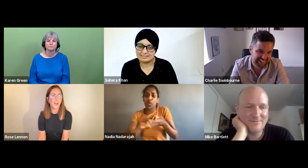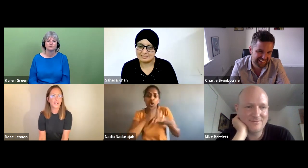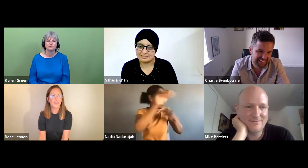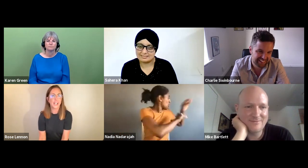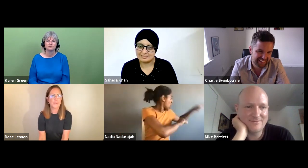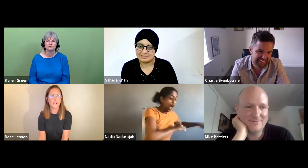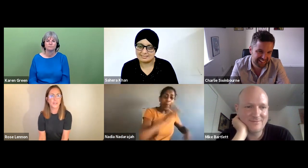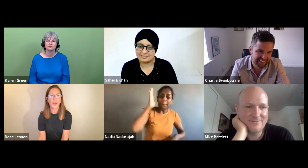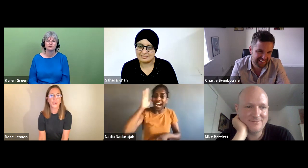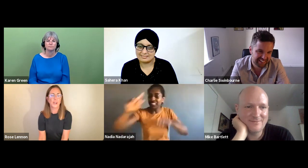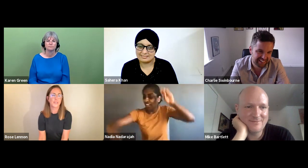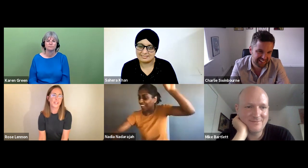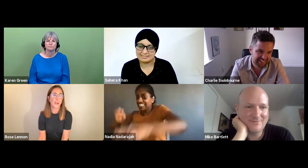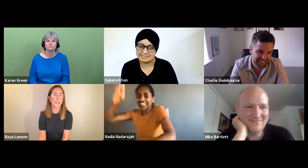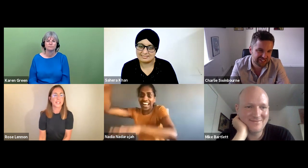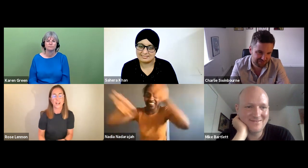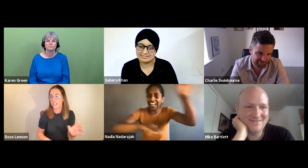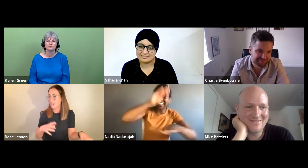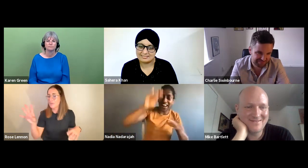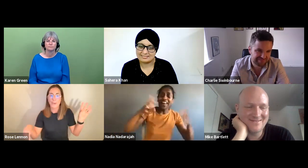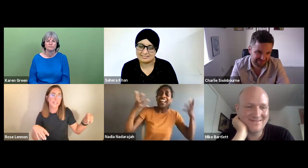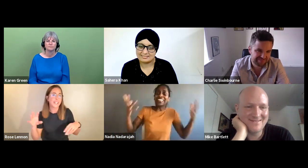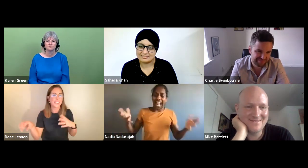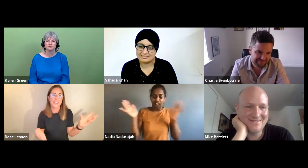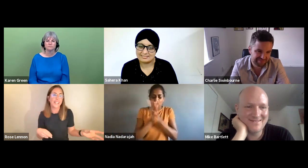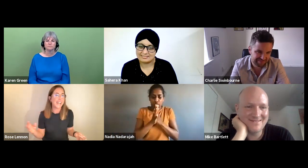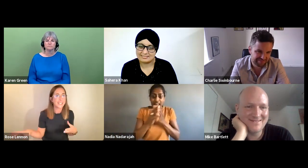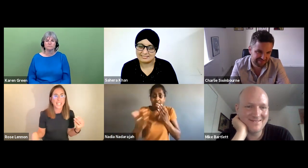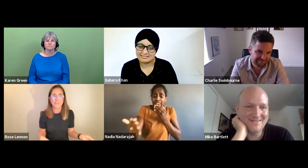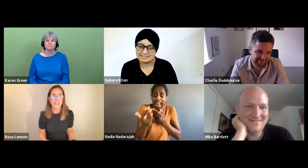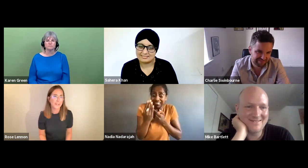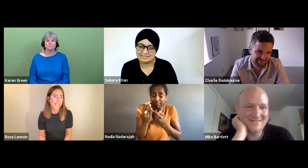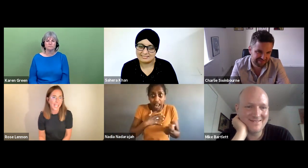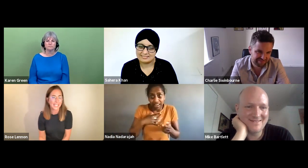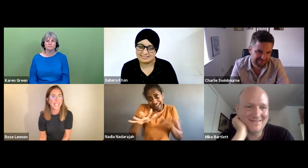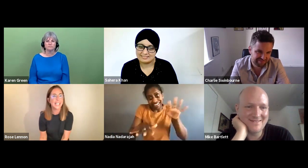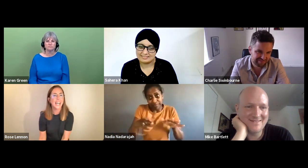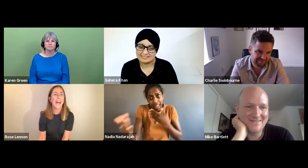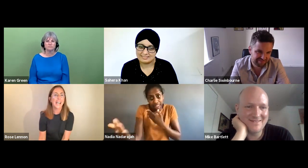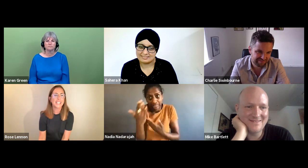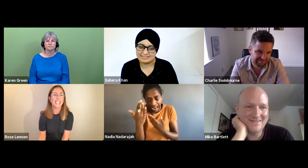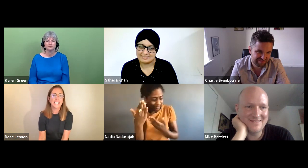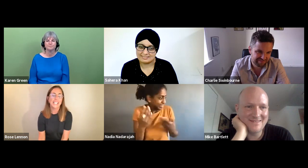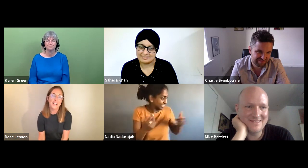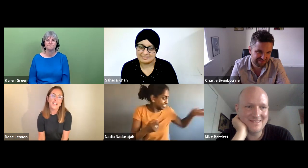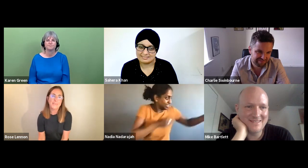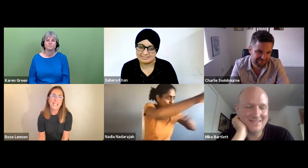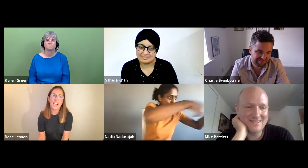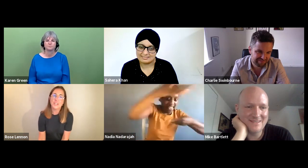I get writer's block. So I'll just go and start looking at all my post-it notes around the house and gather my thoughts again. And then actually last minute, I do